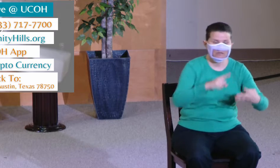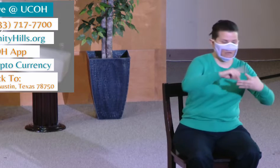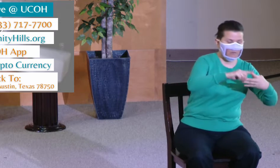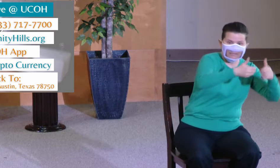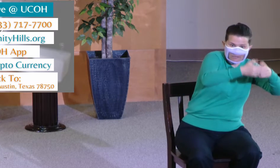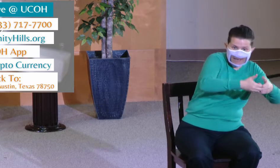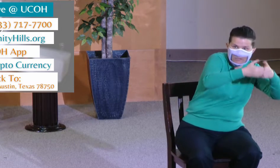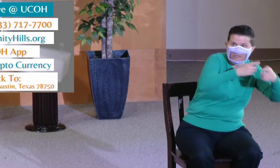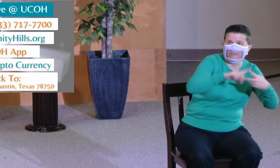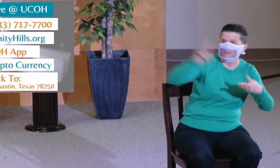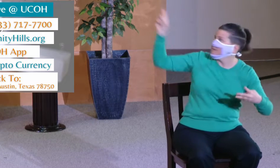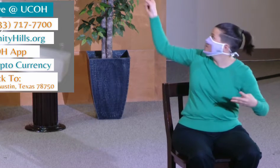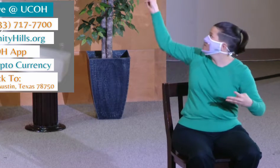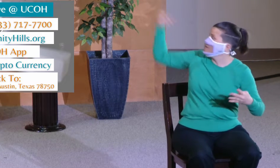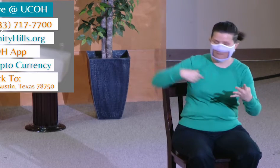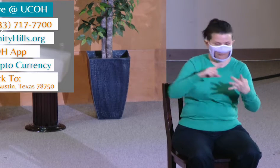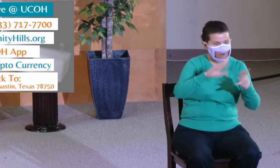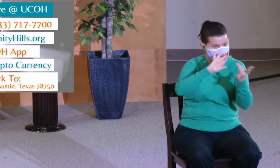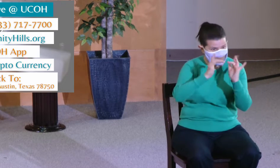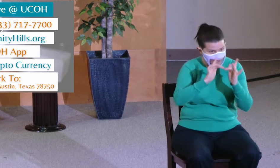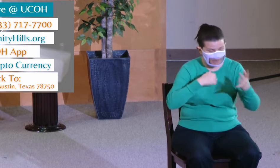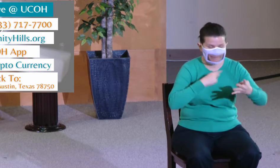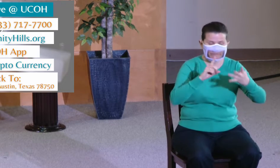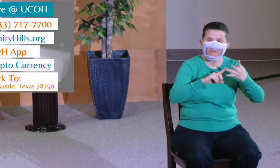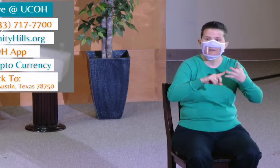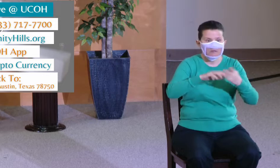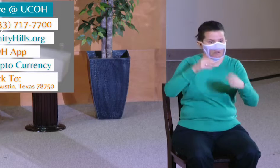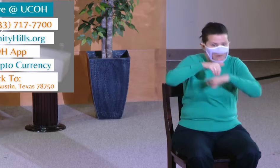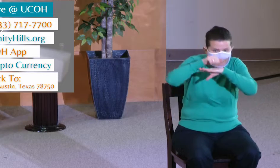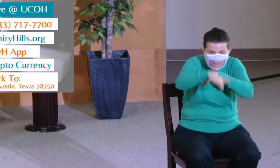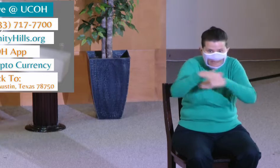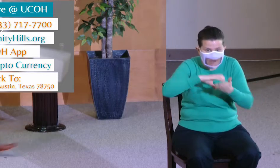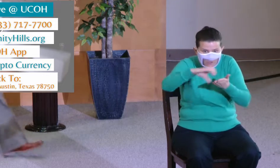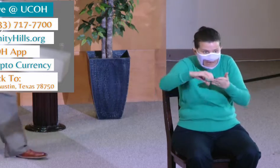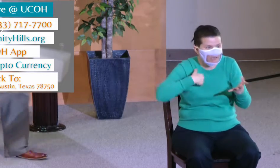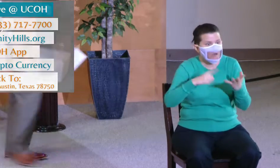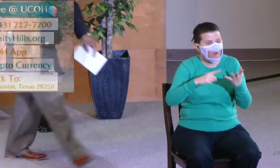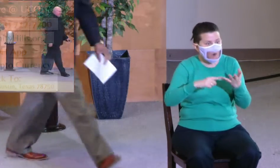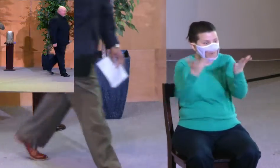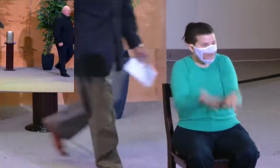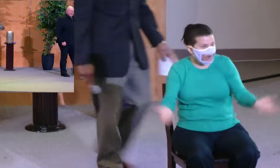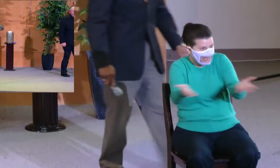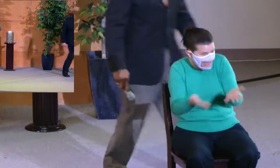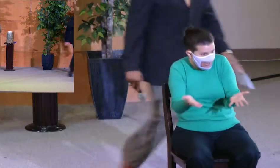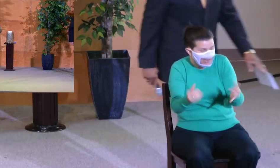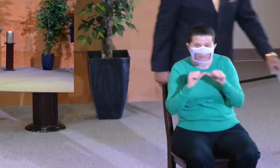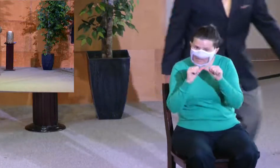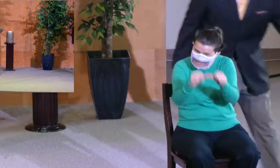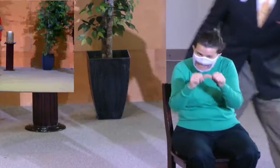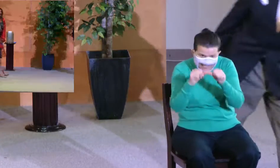833-717-7700. You can go online to the web. You can give in the app. You can mail a check. But we are here in our blessing, and we are going to what? Continue to be here,